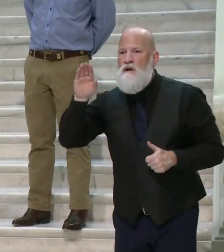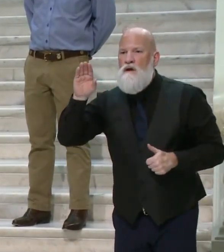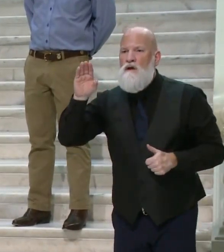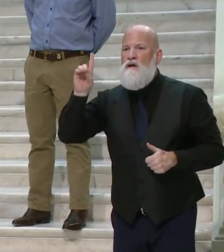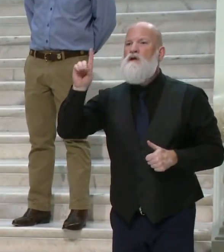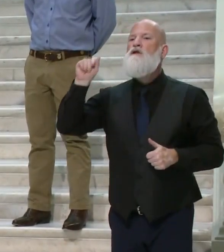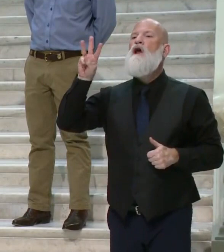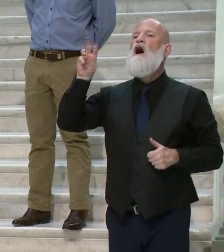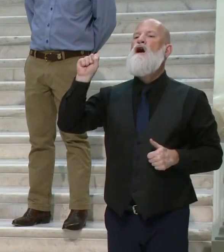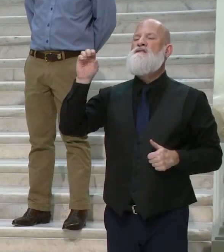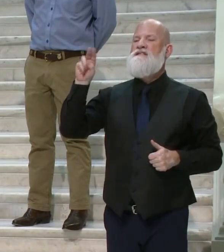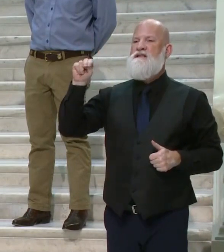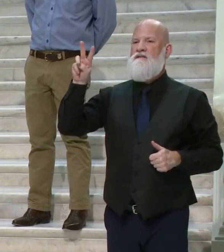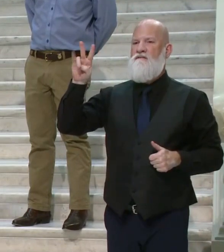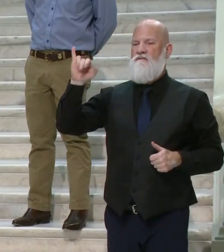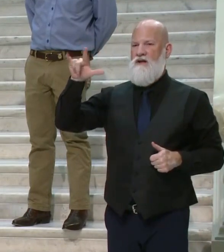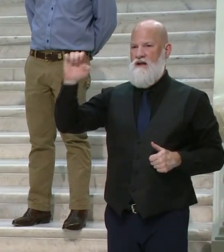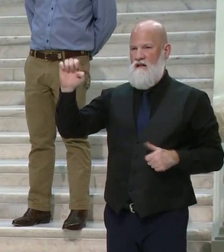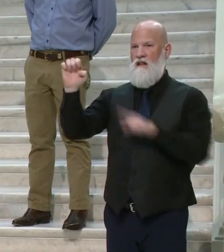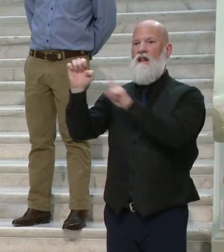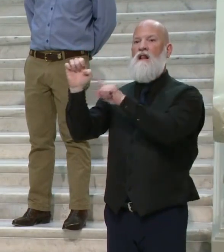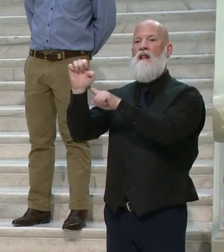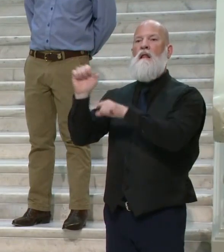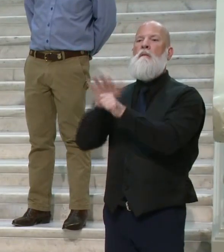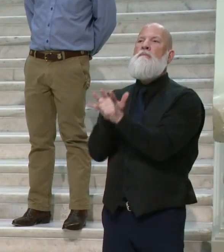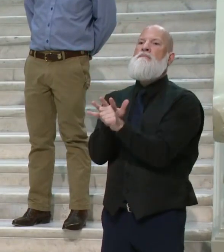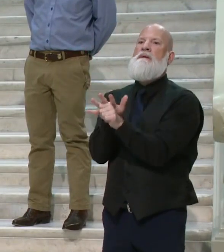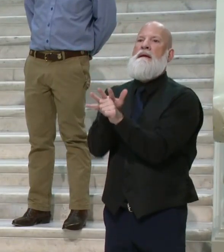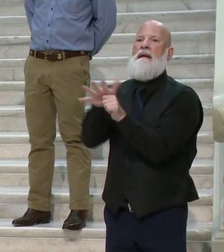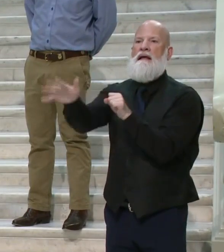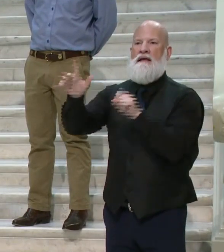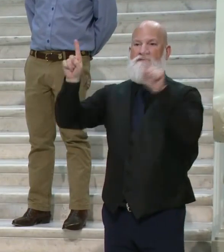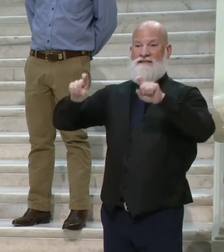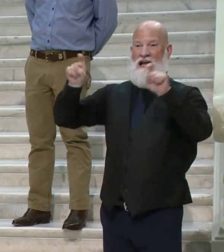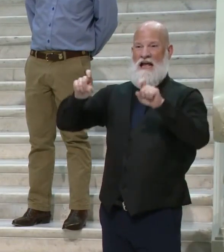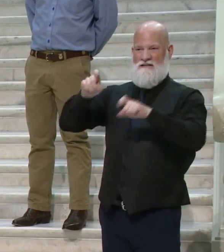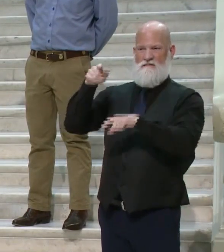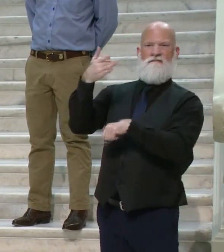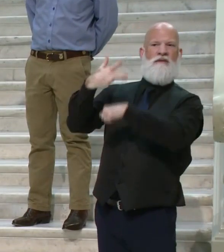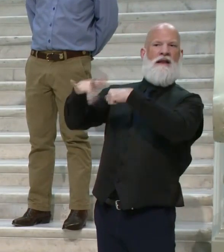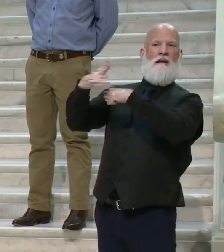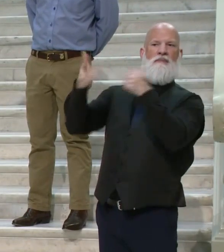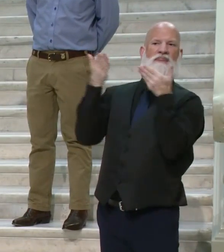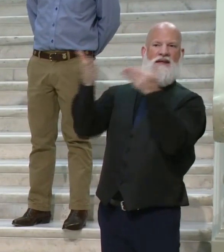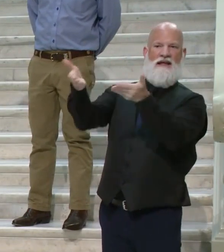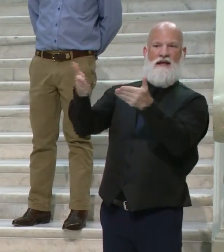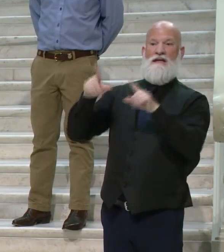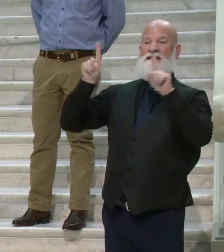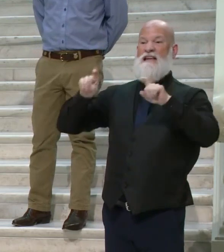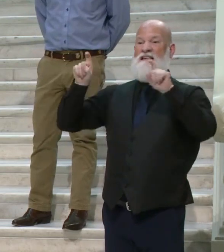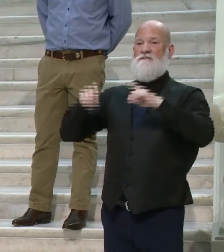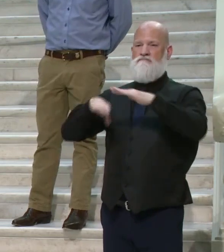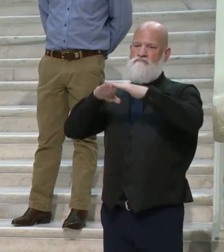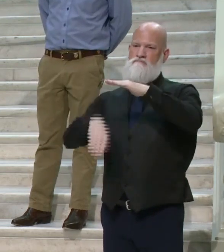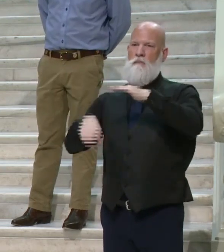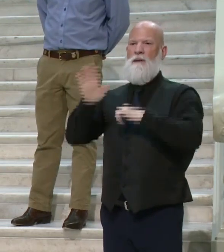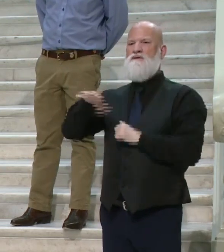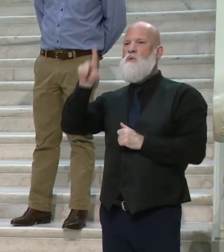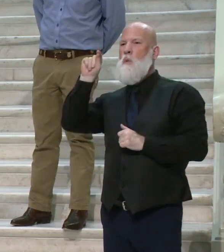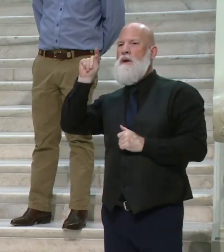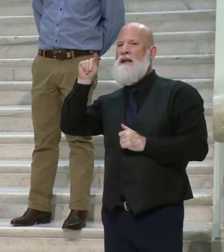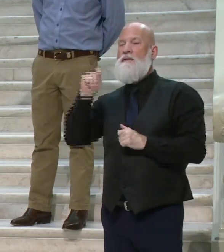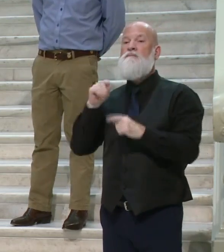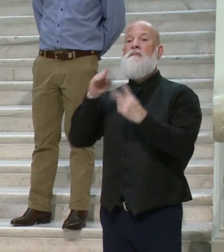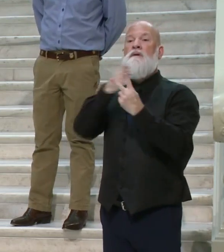of capacity there. At the point when I was there this morning, I think we tested less than 20. I went from there to our